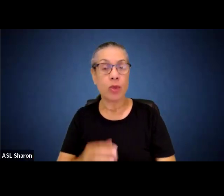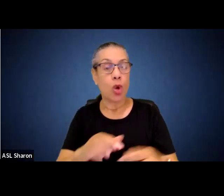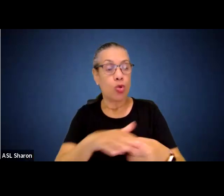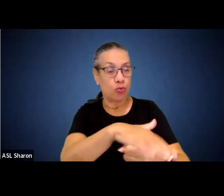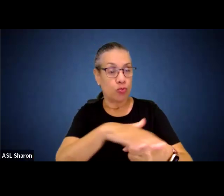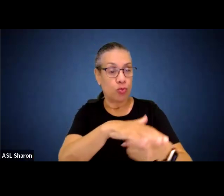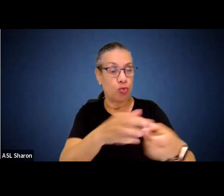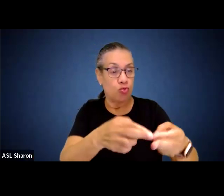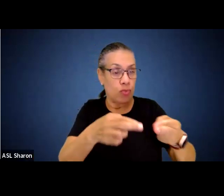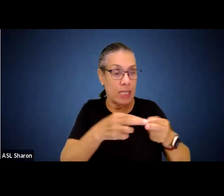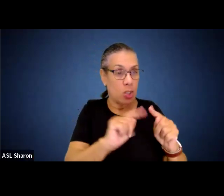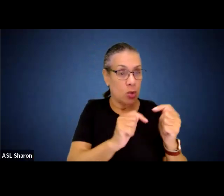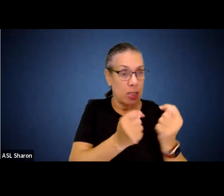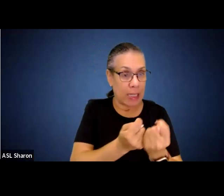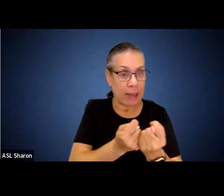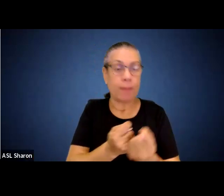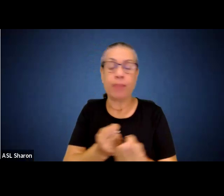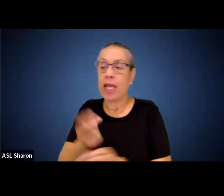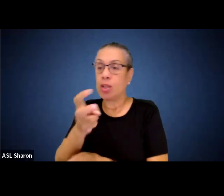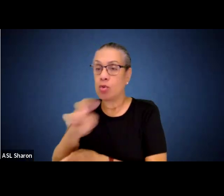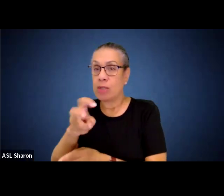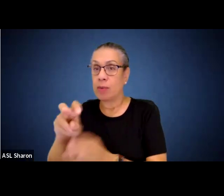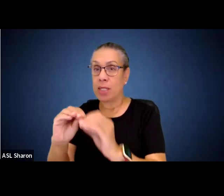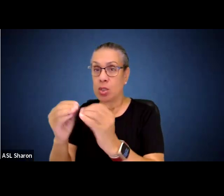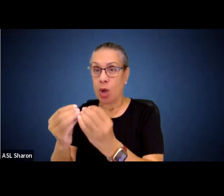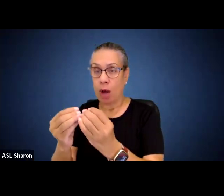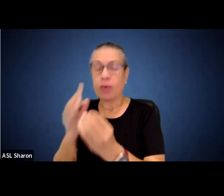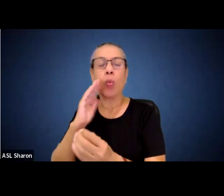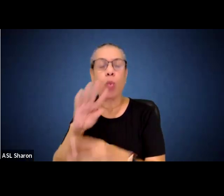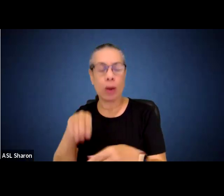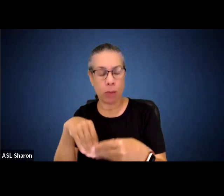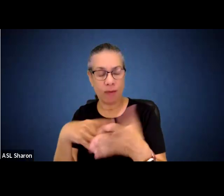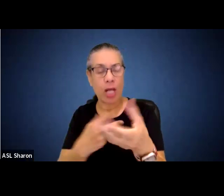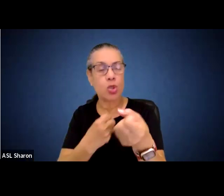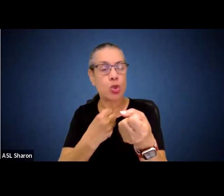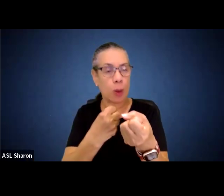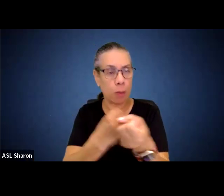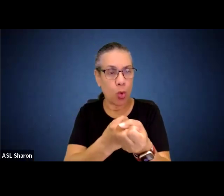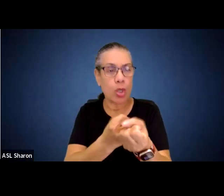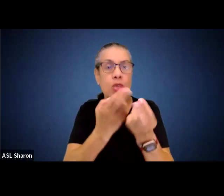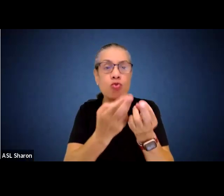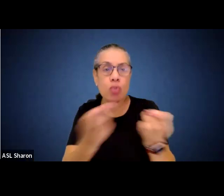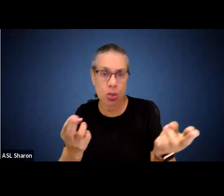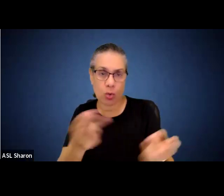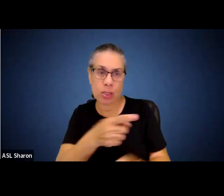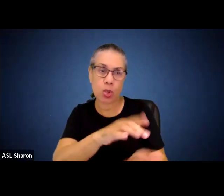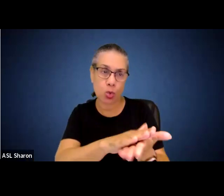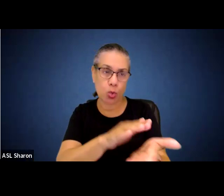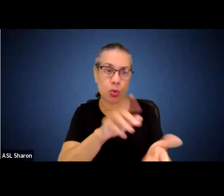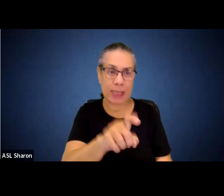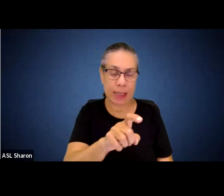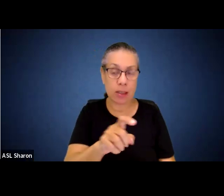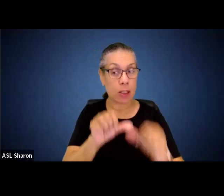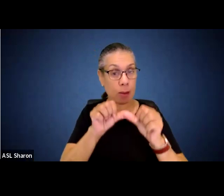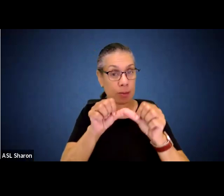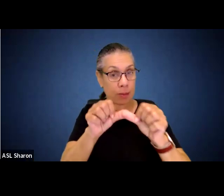and the Transformation Office are expected to provide the support and resources that schools need to ensure ongoing